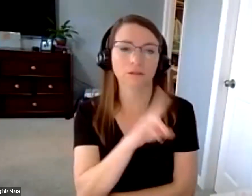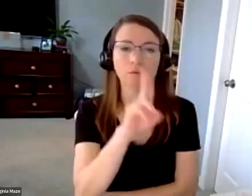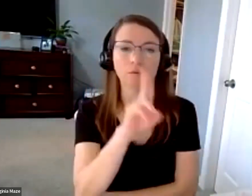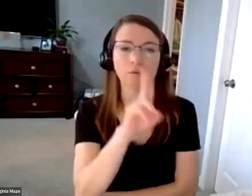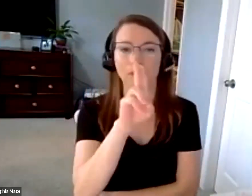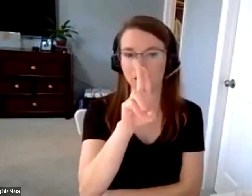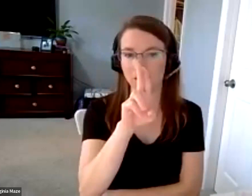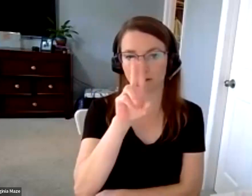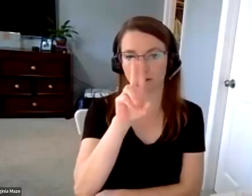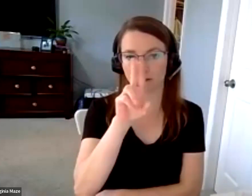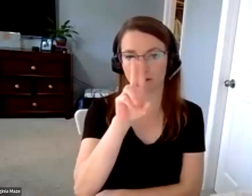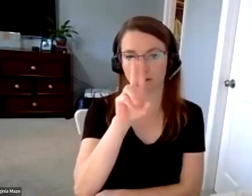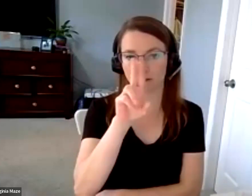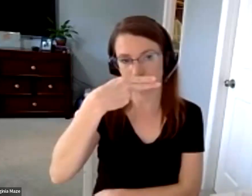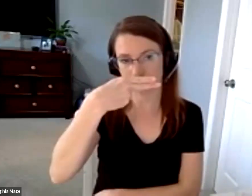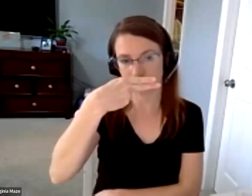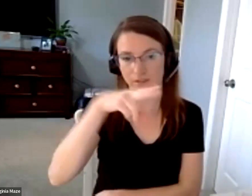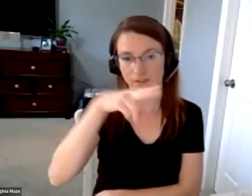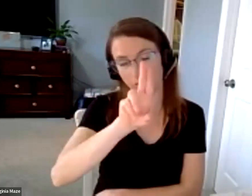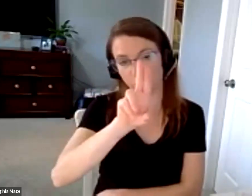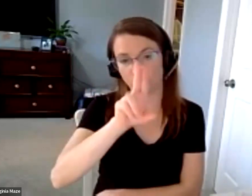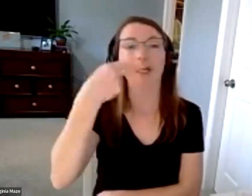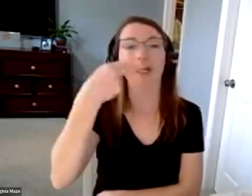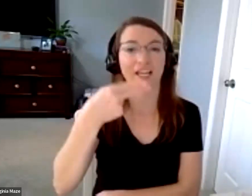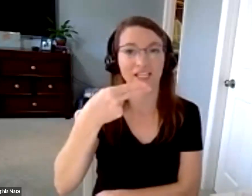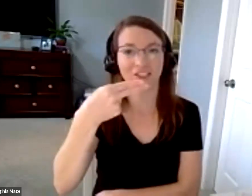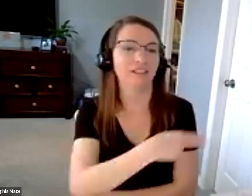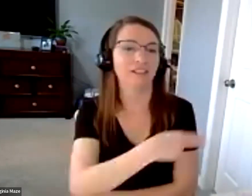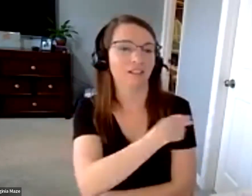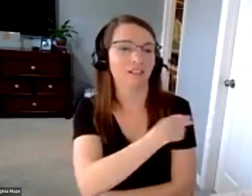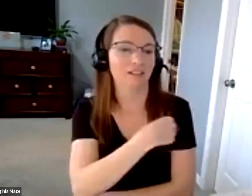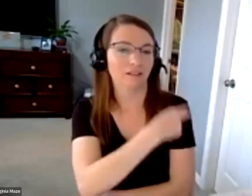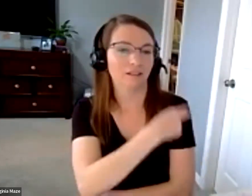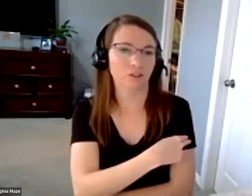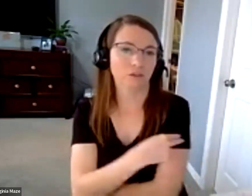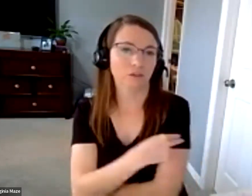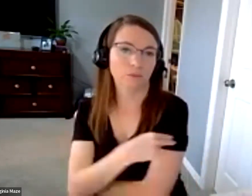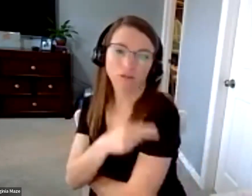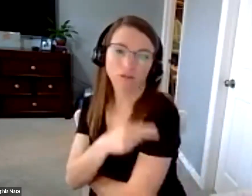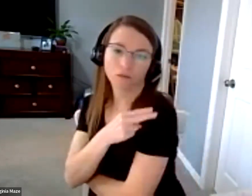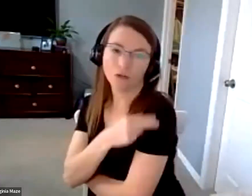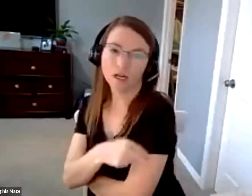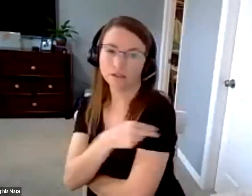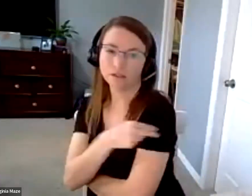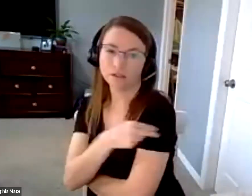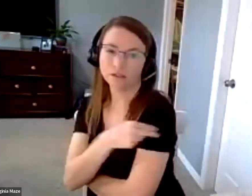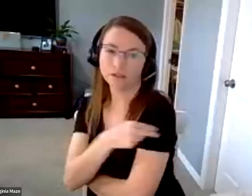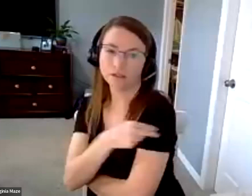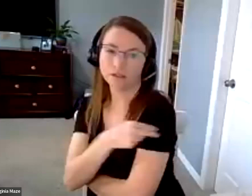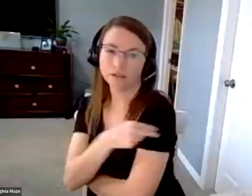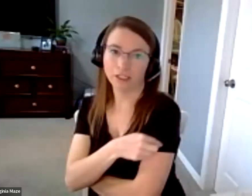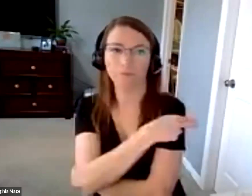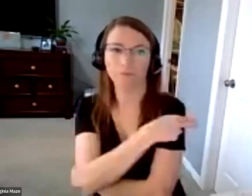So H, that's you. H, you're just doing a cross right